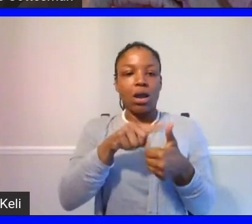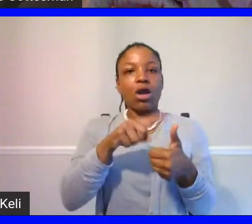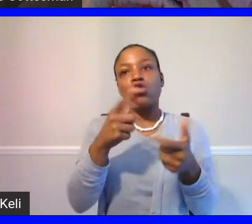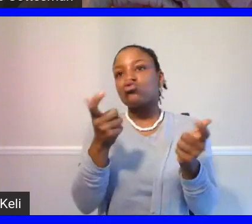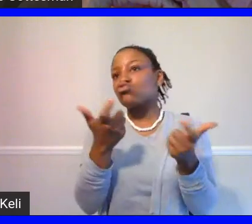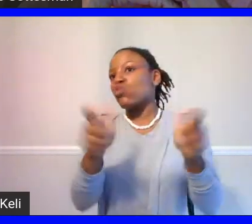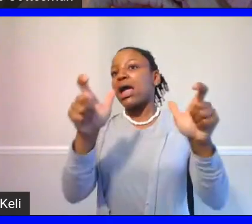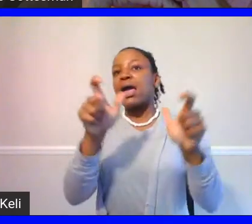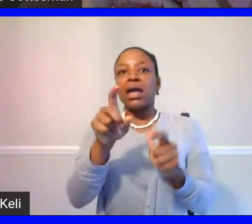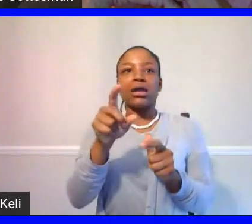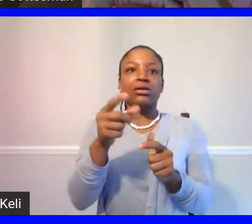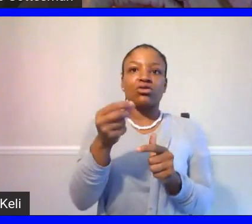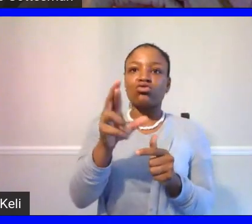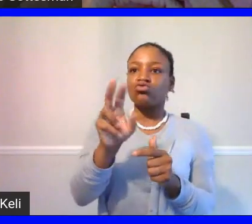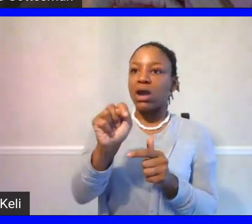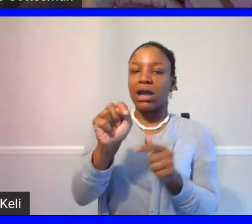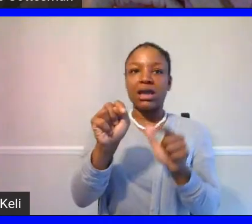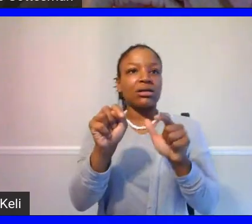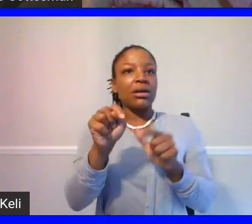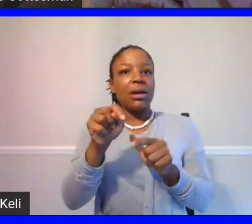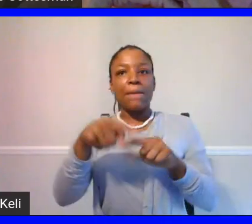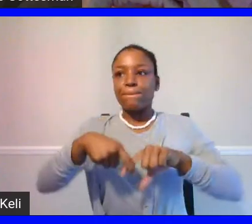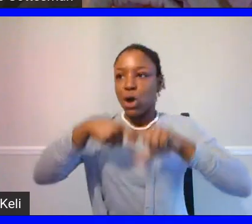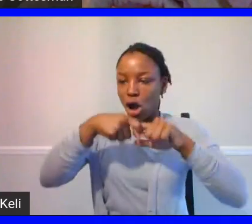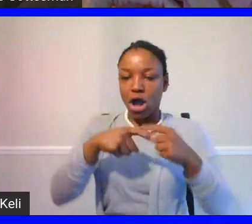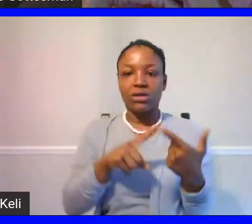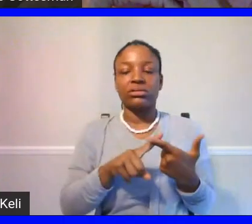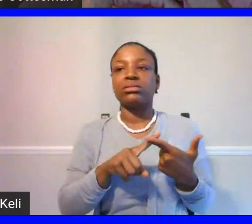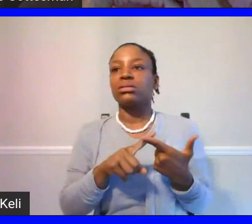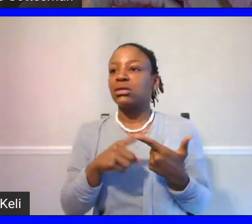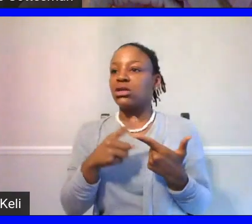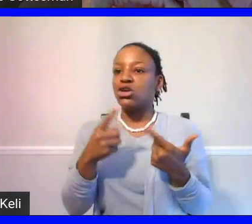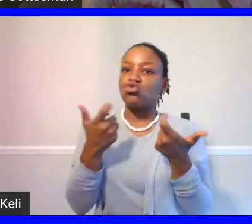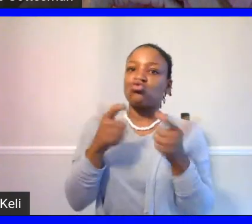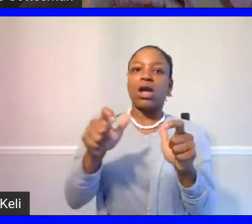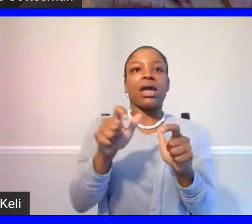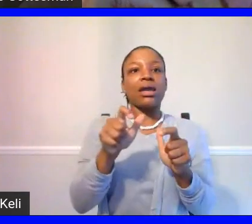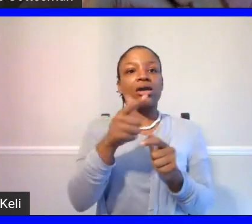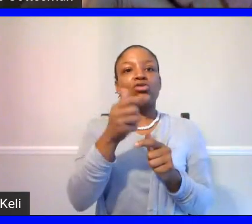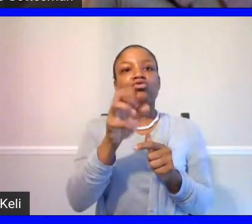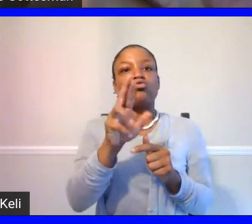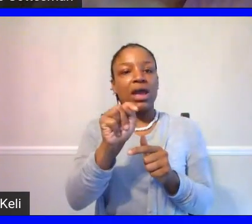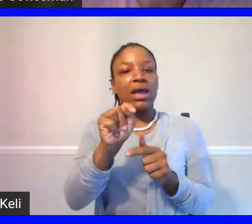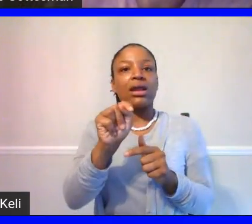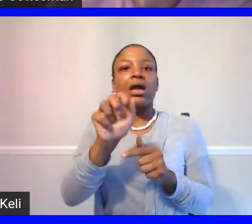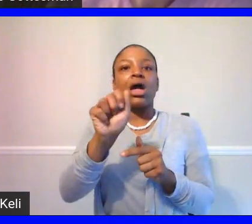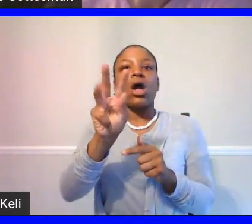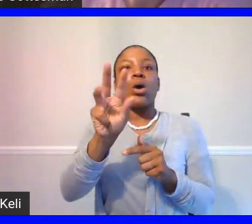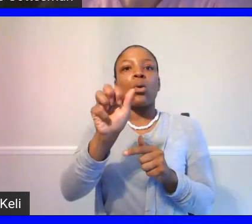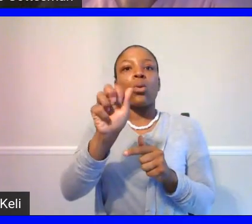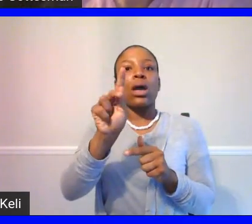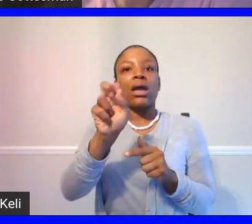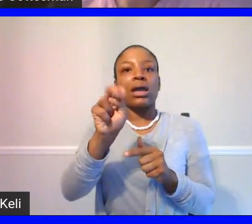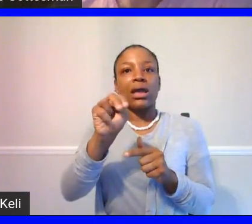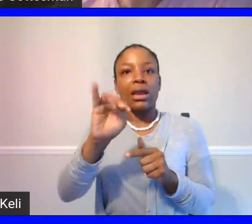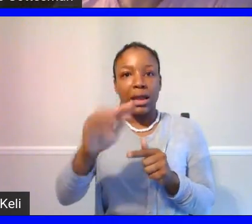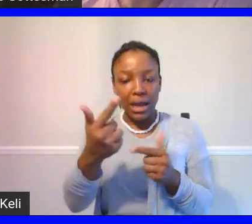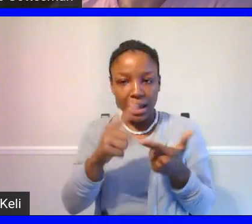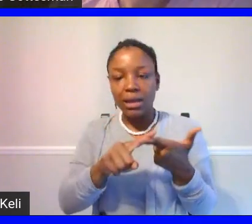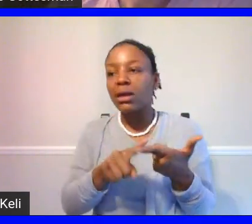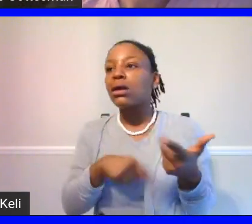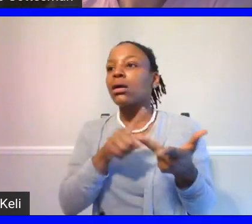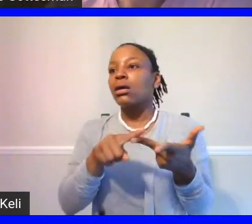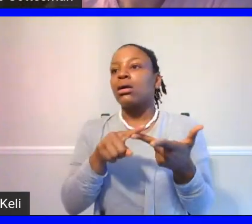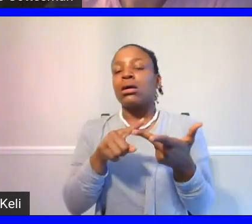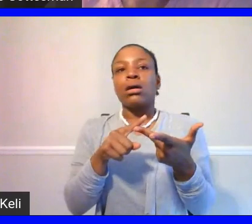There's for some people, it's the great awakening, which we'll get to also. But I'm also